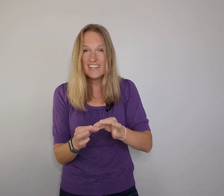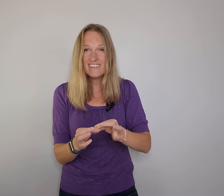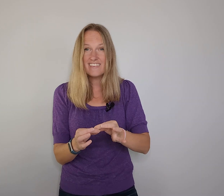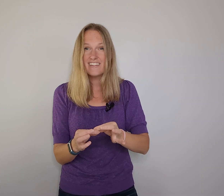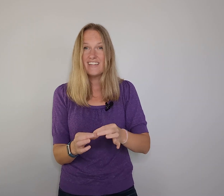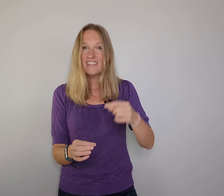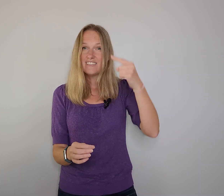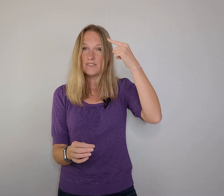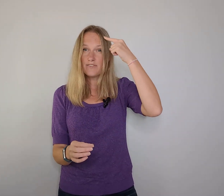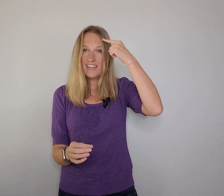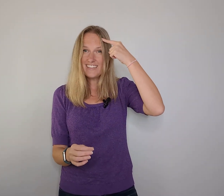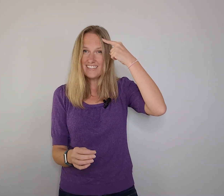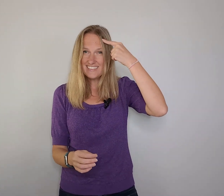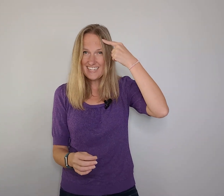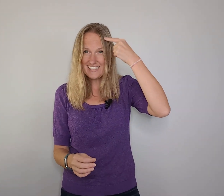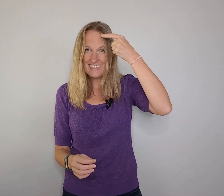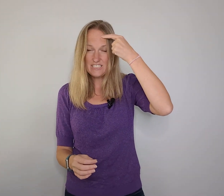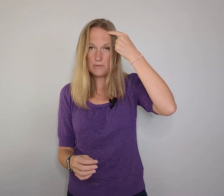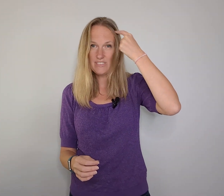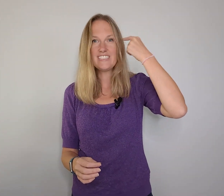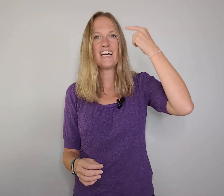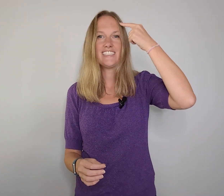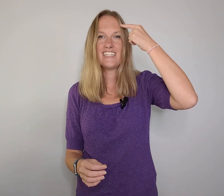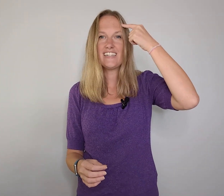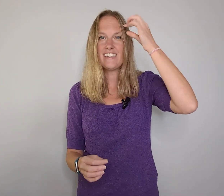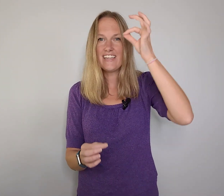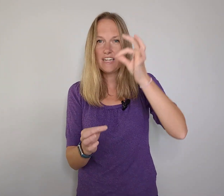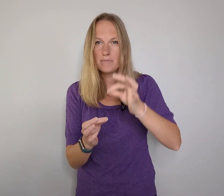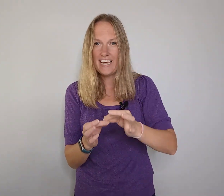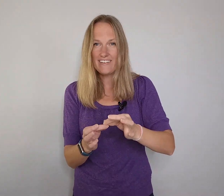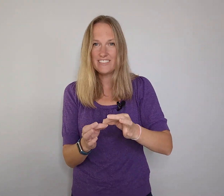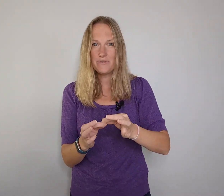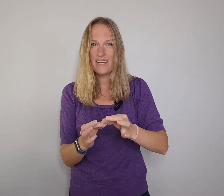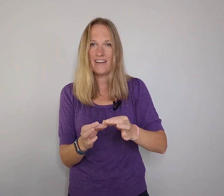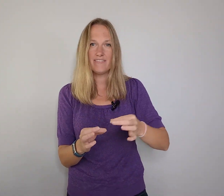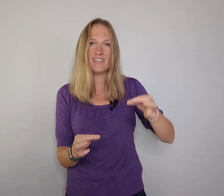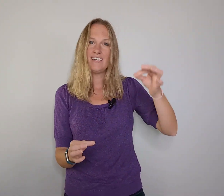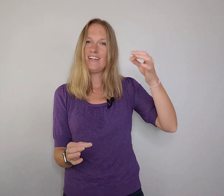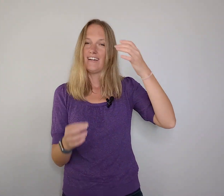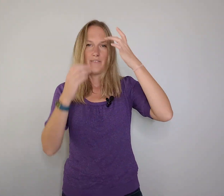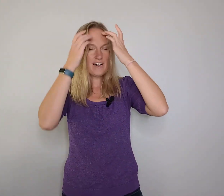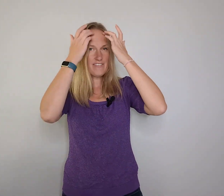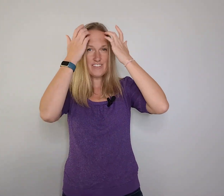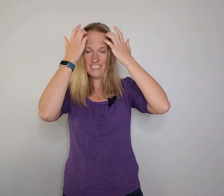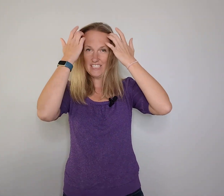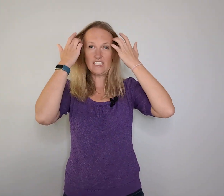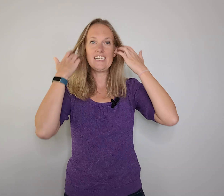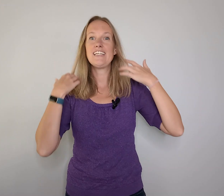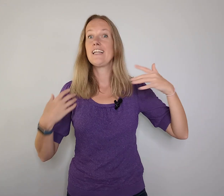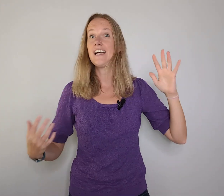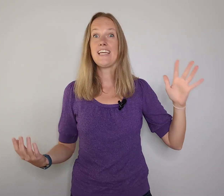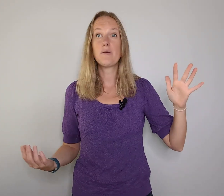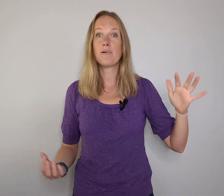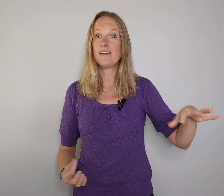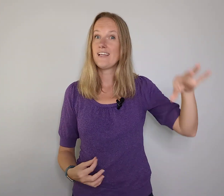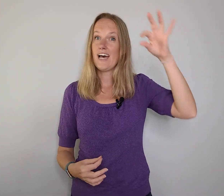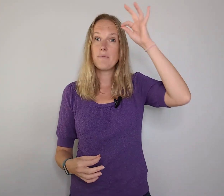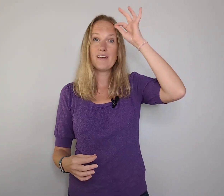faith. So faith, you're supposed to touch here and then come down into an F. When I first learned it, and I can't break the habit,